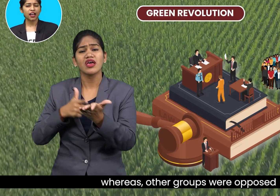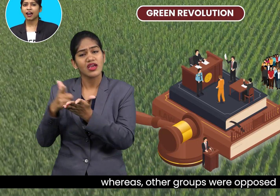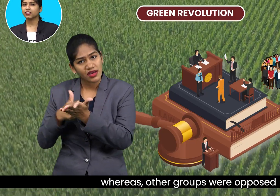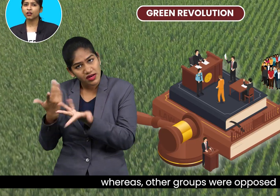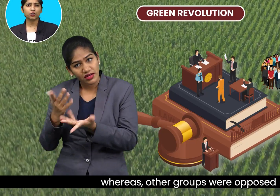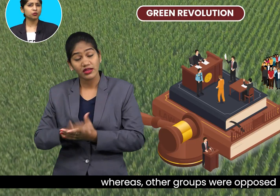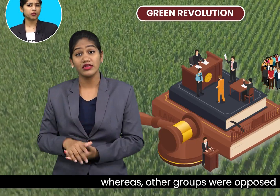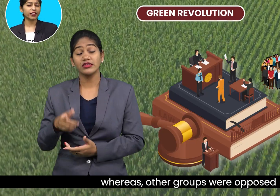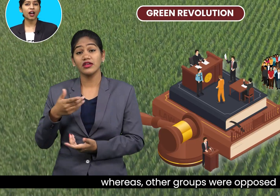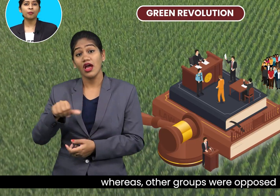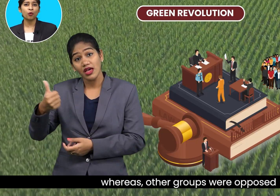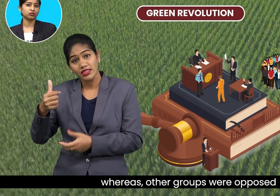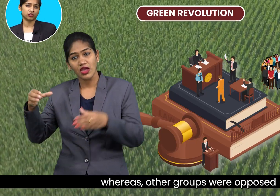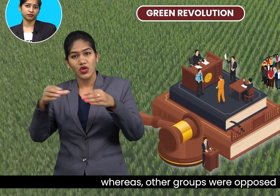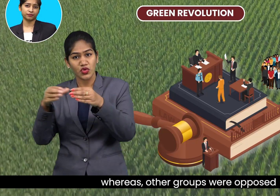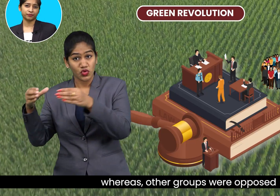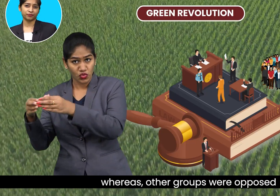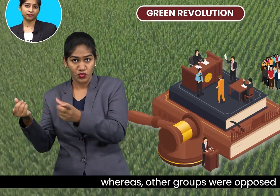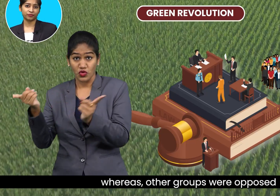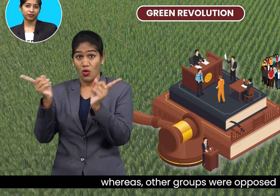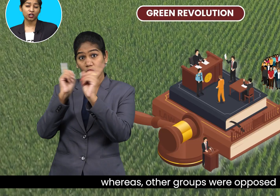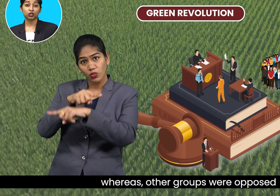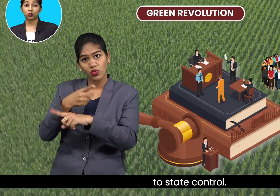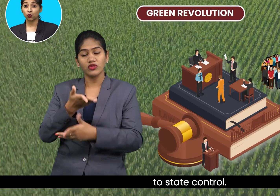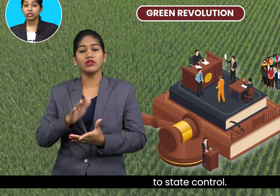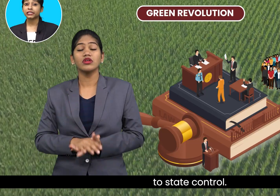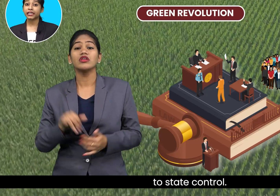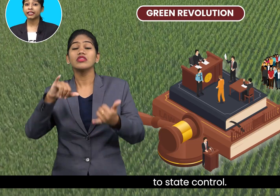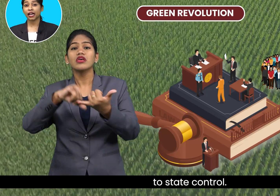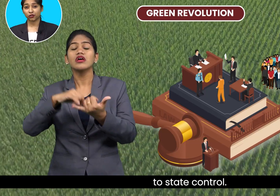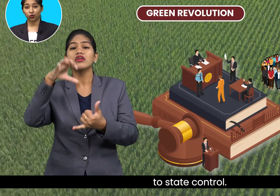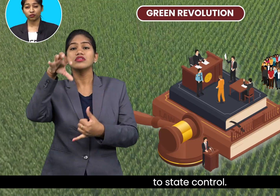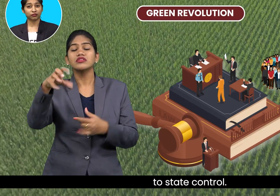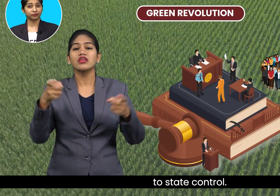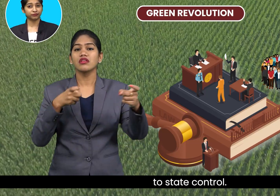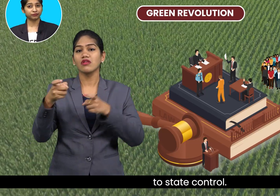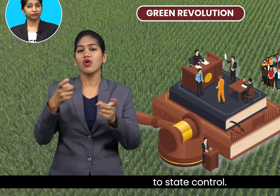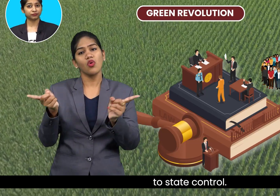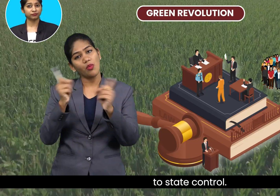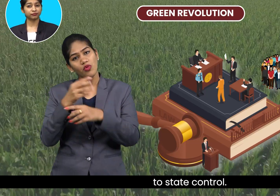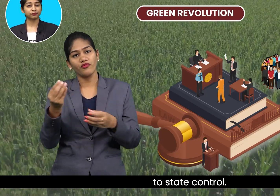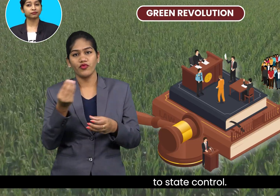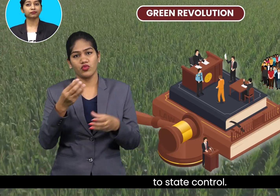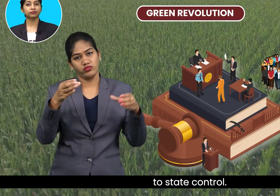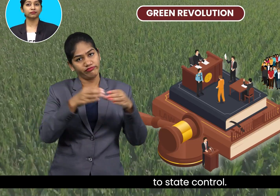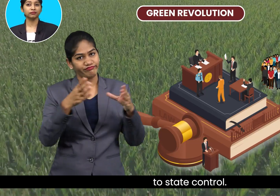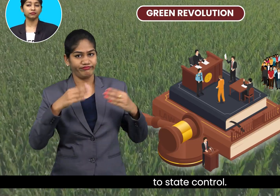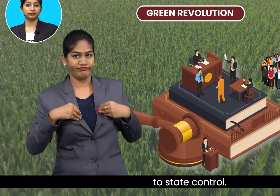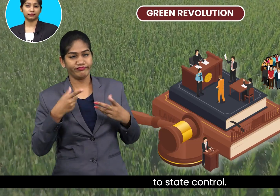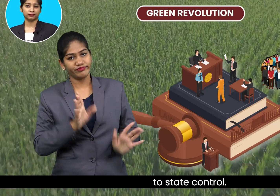whereas other groups were opposed to state control.